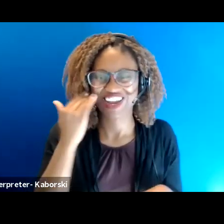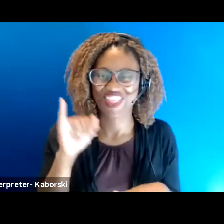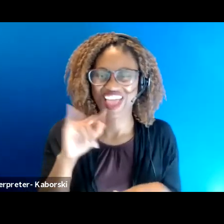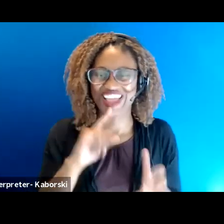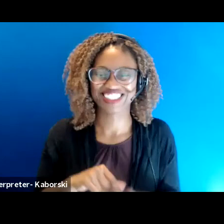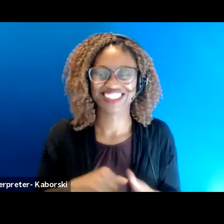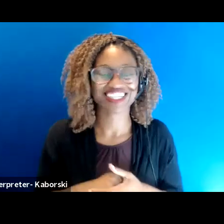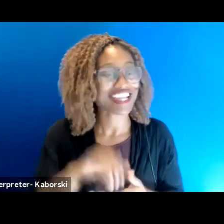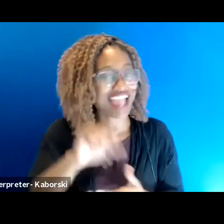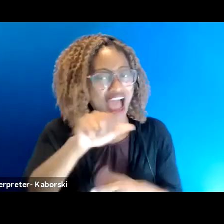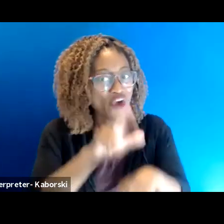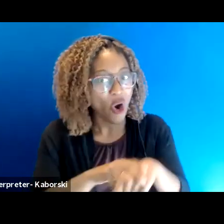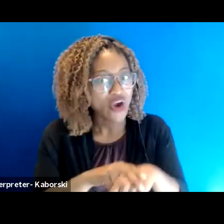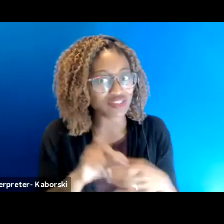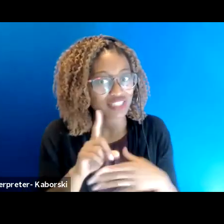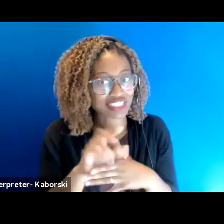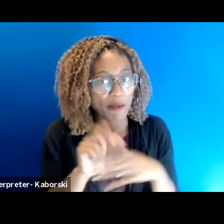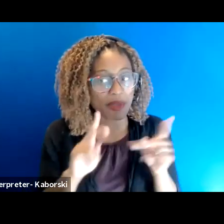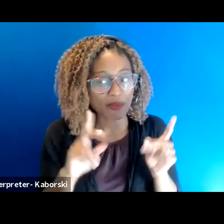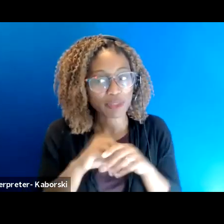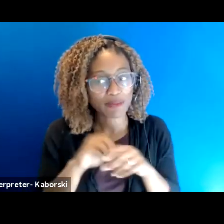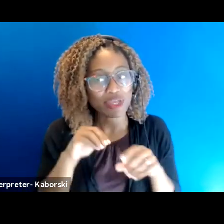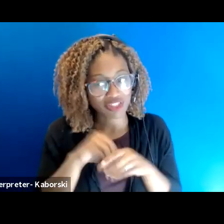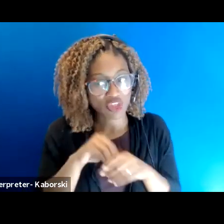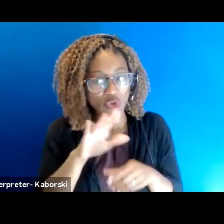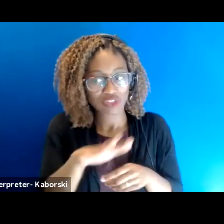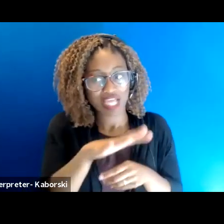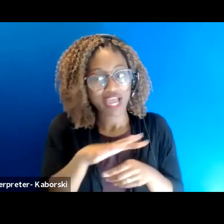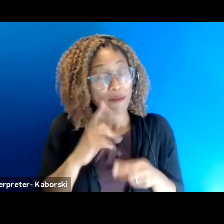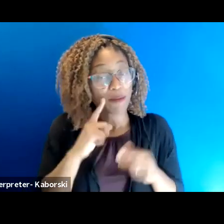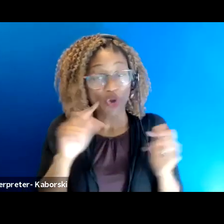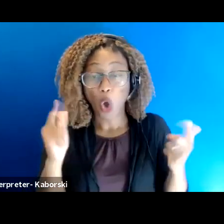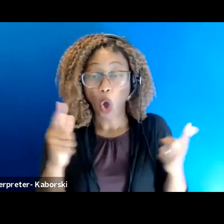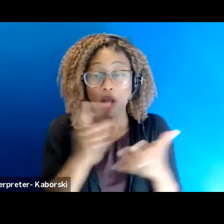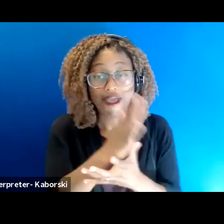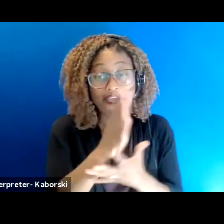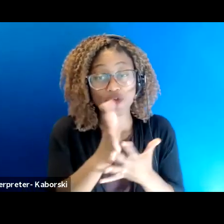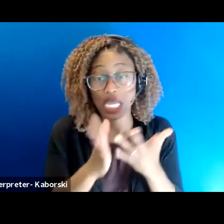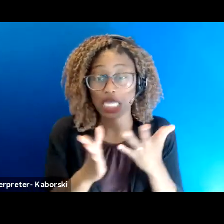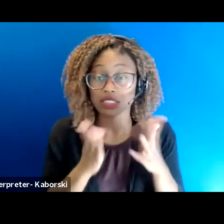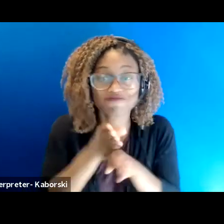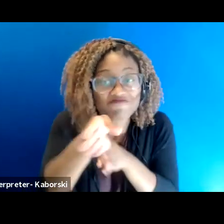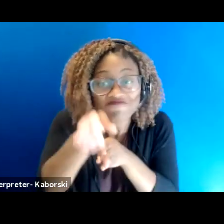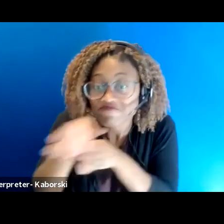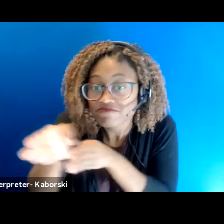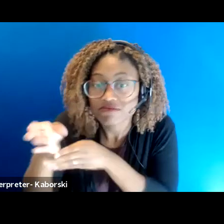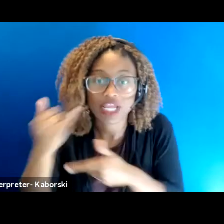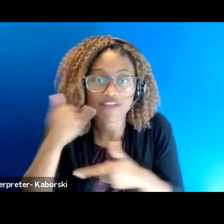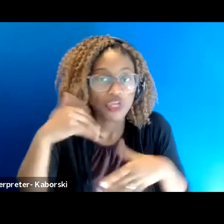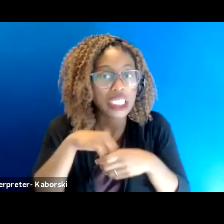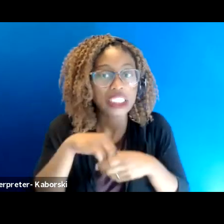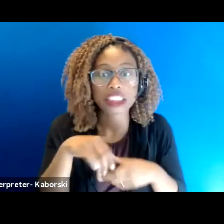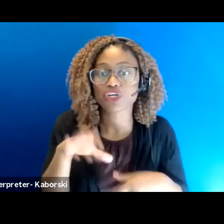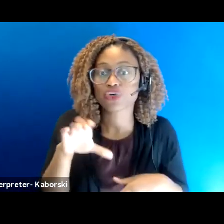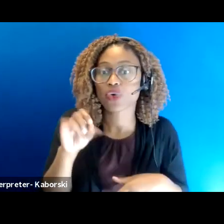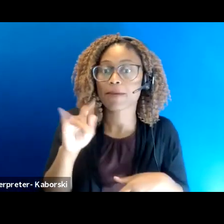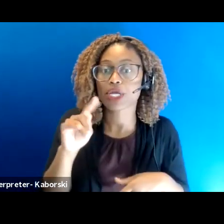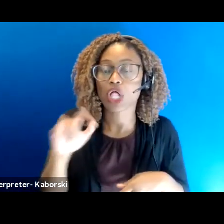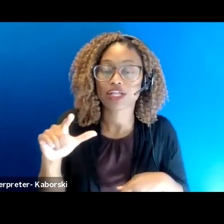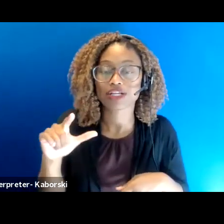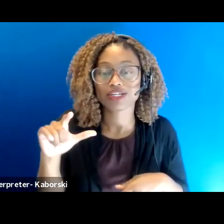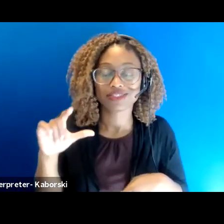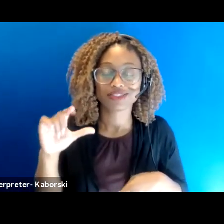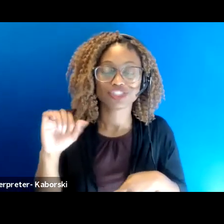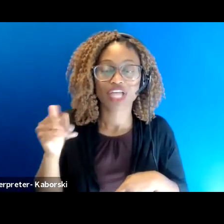those areas, but in all areas, and that people with disabilities, just